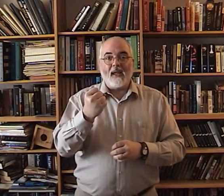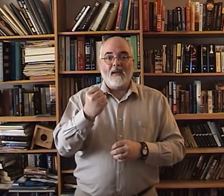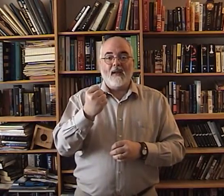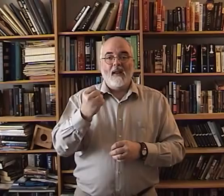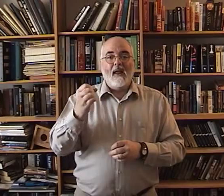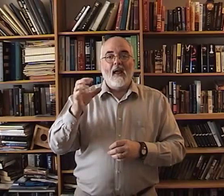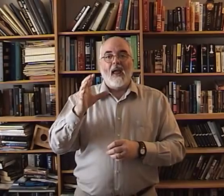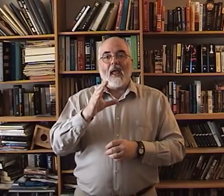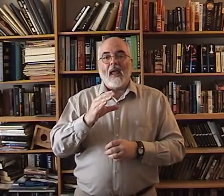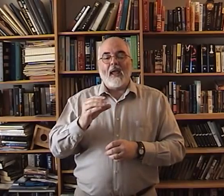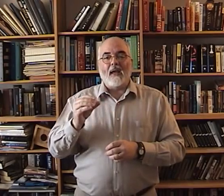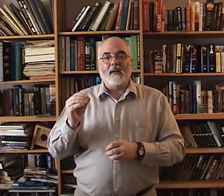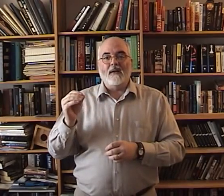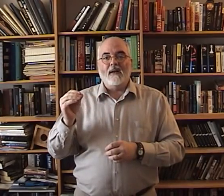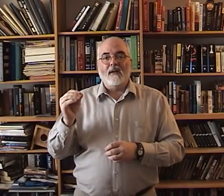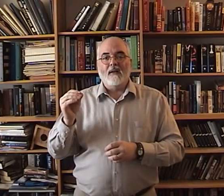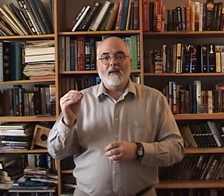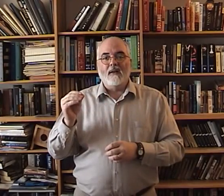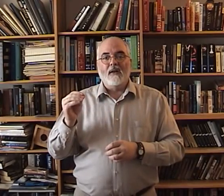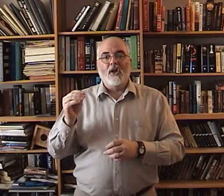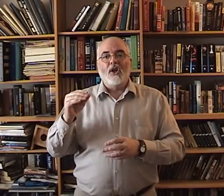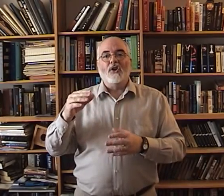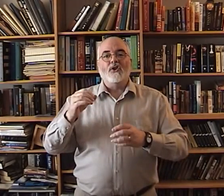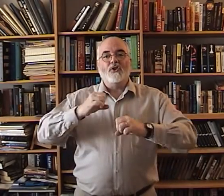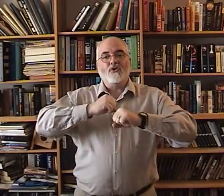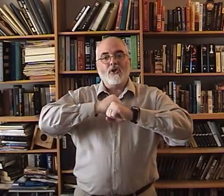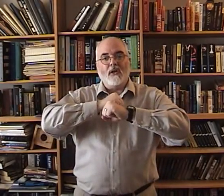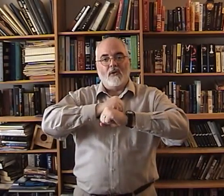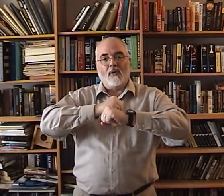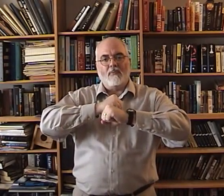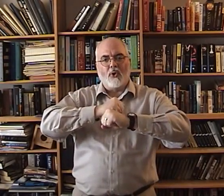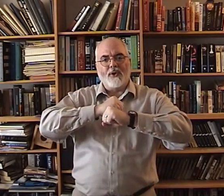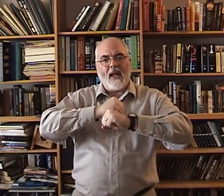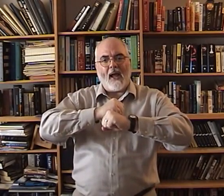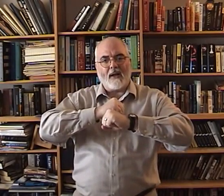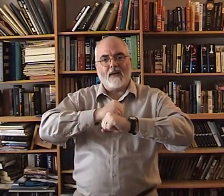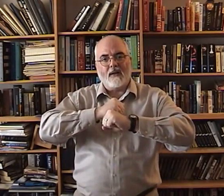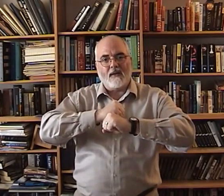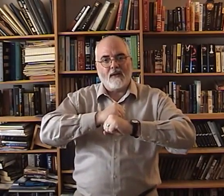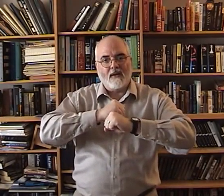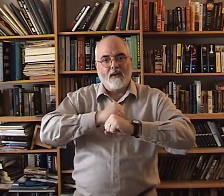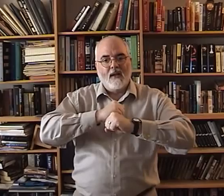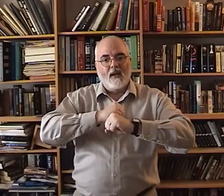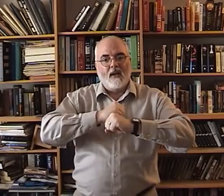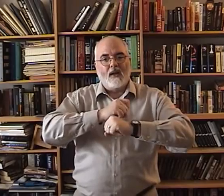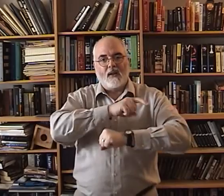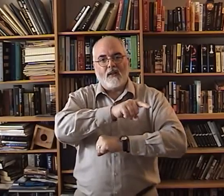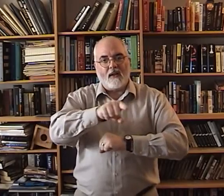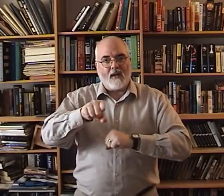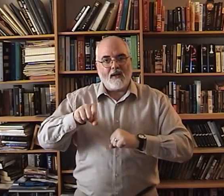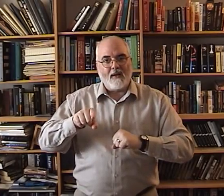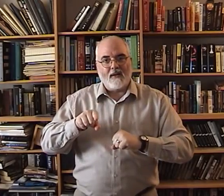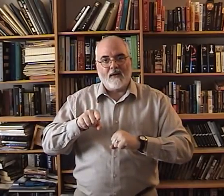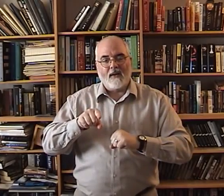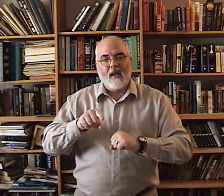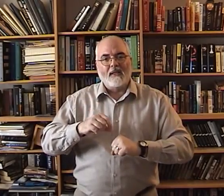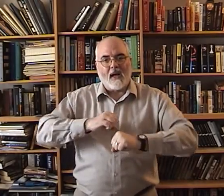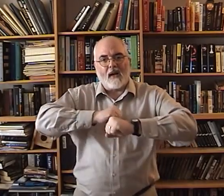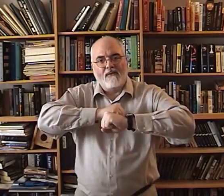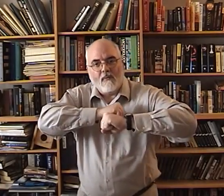Take and shield, protect the, kind of like